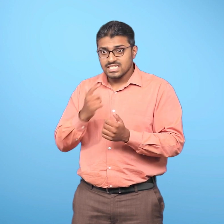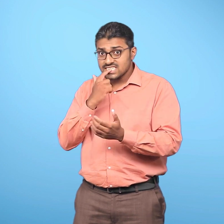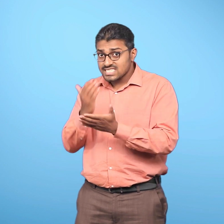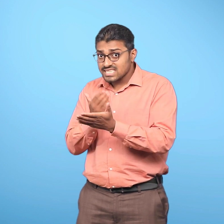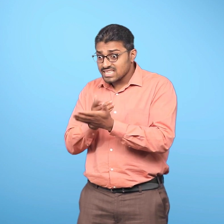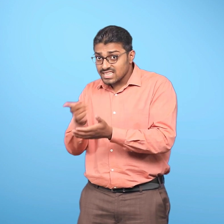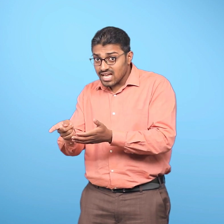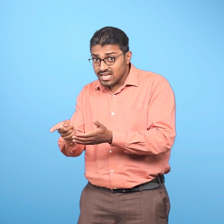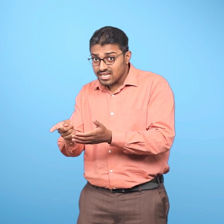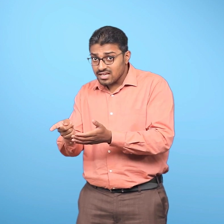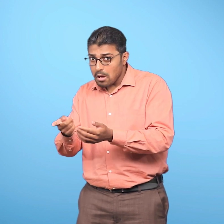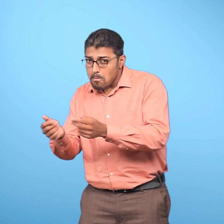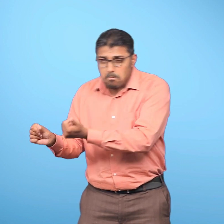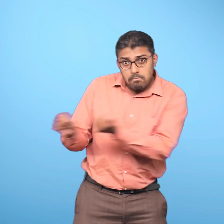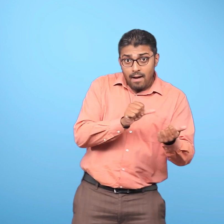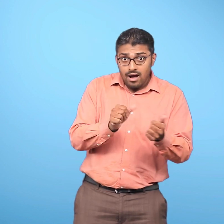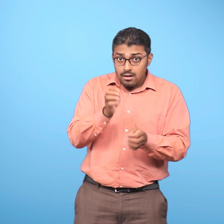Can this change be reversed?